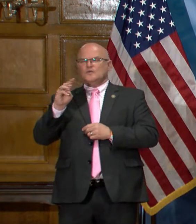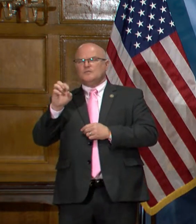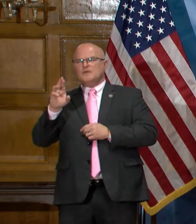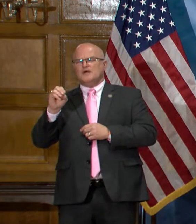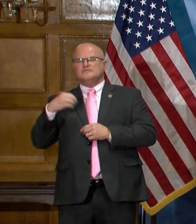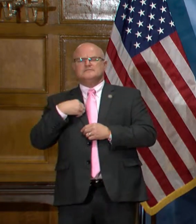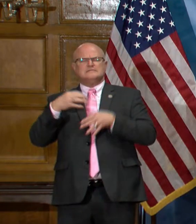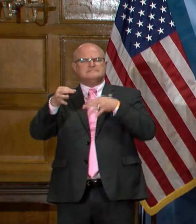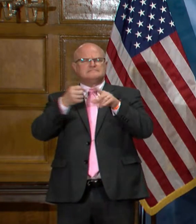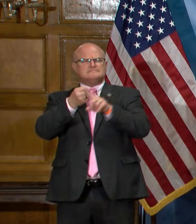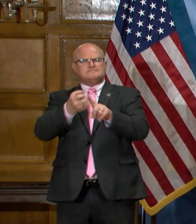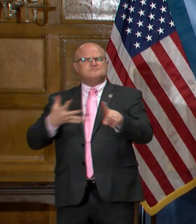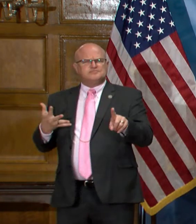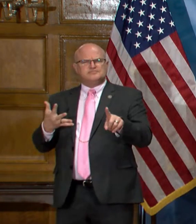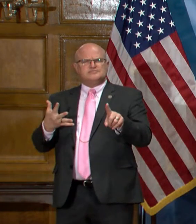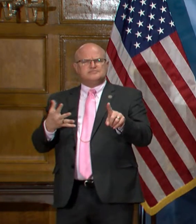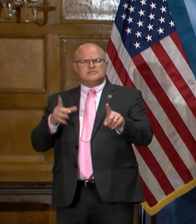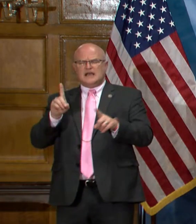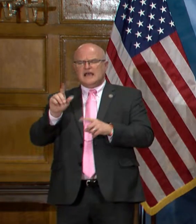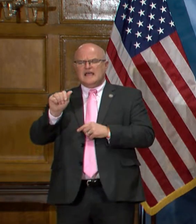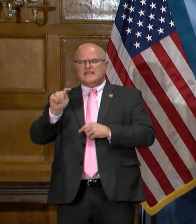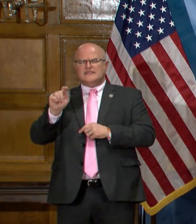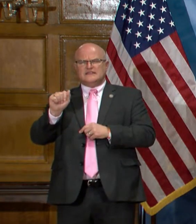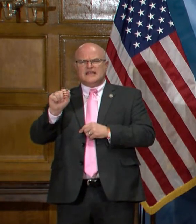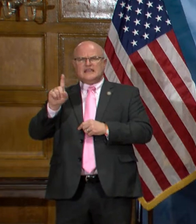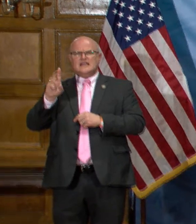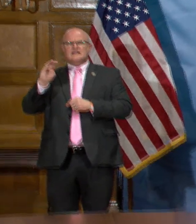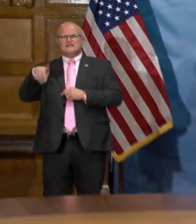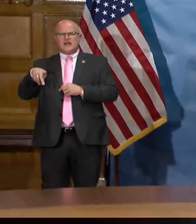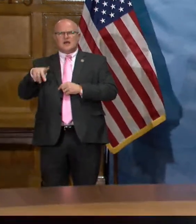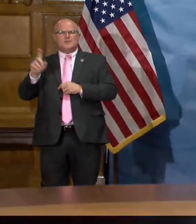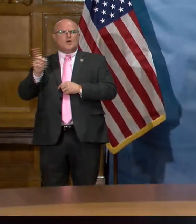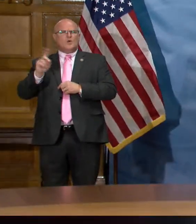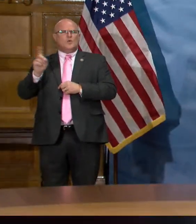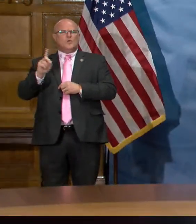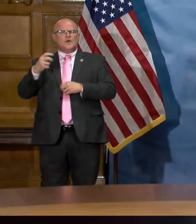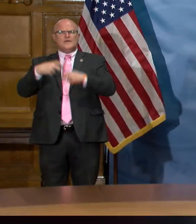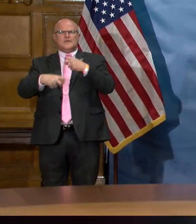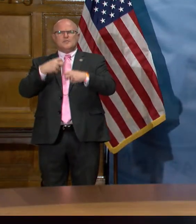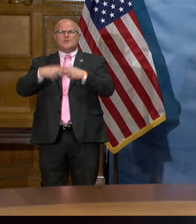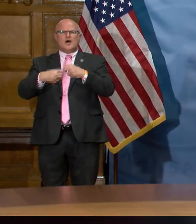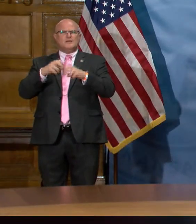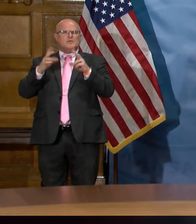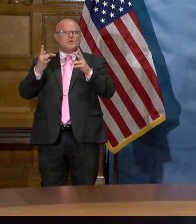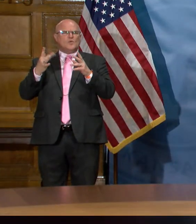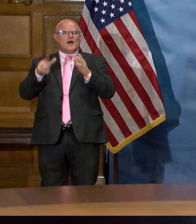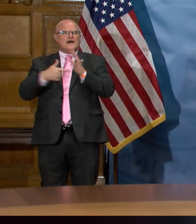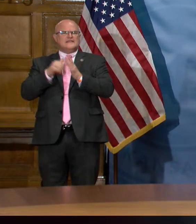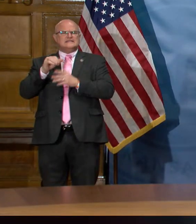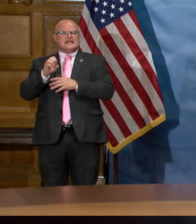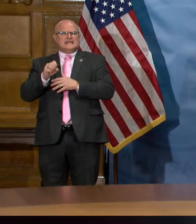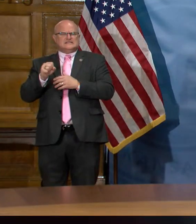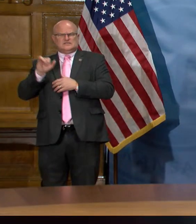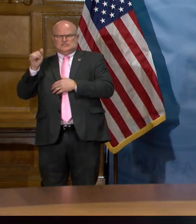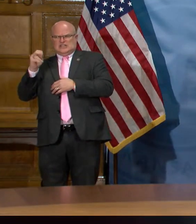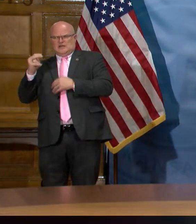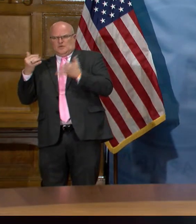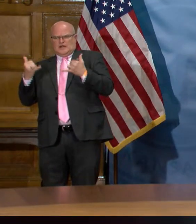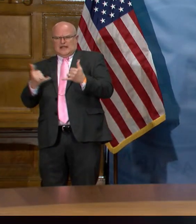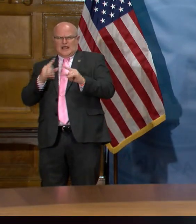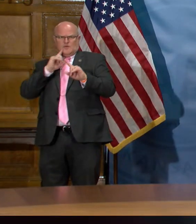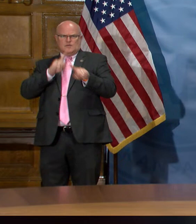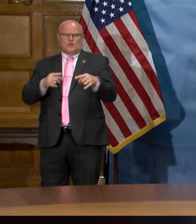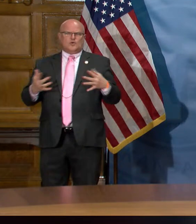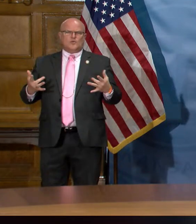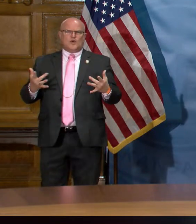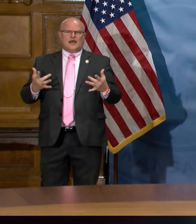bigger explanation as to this data dump and where was the problem in terms of why these cases from January are now being